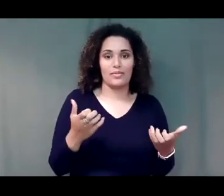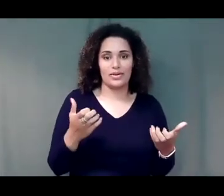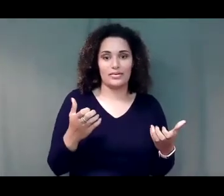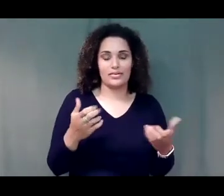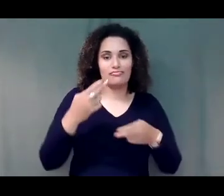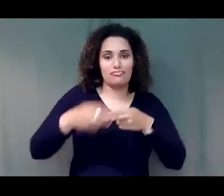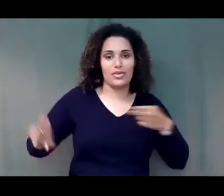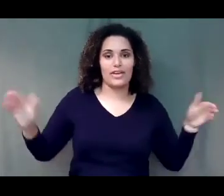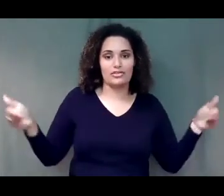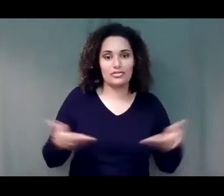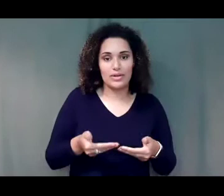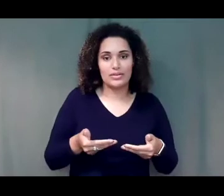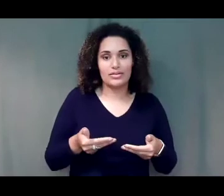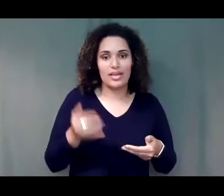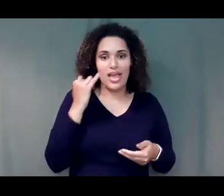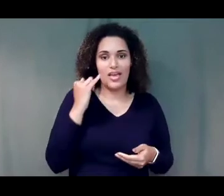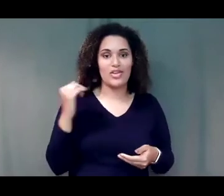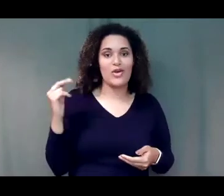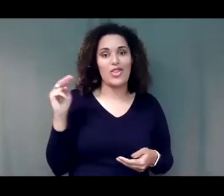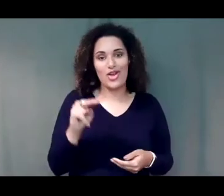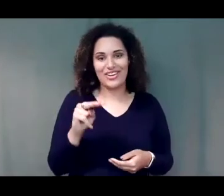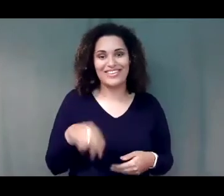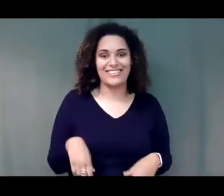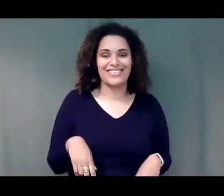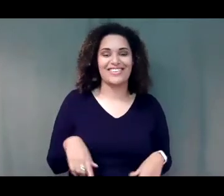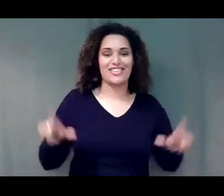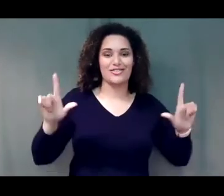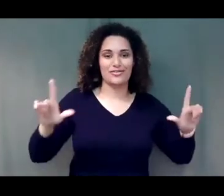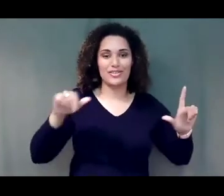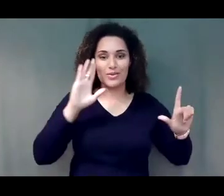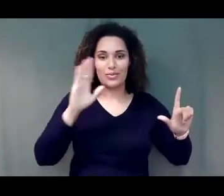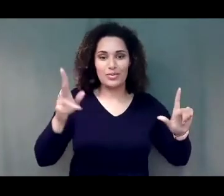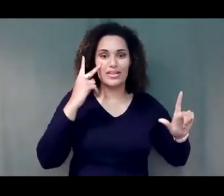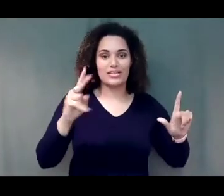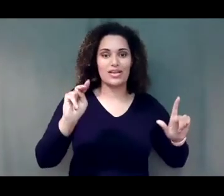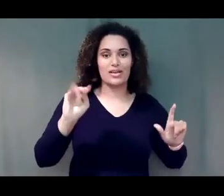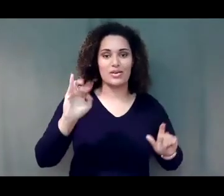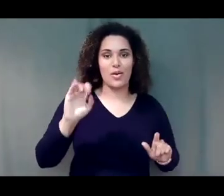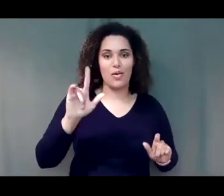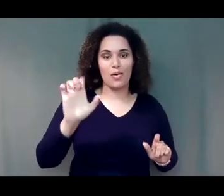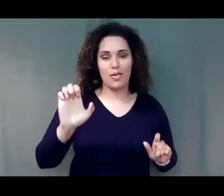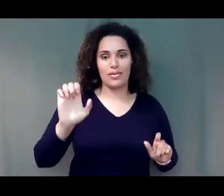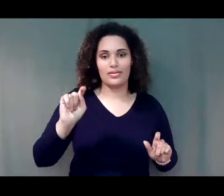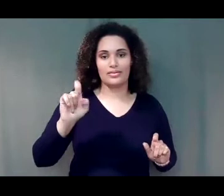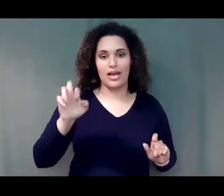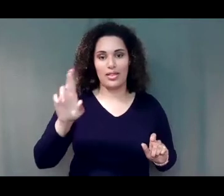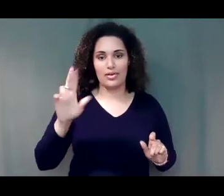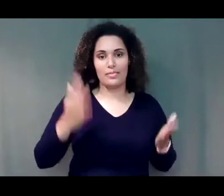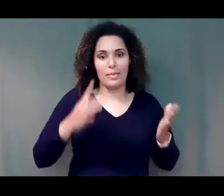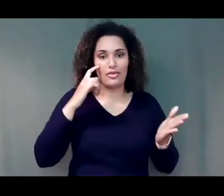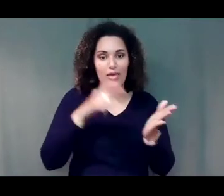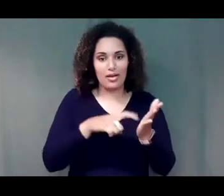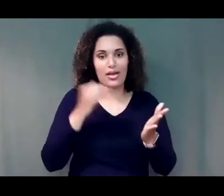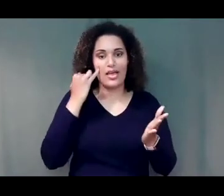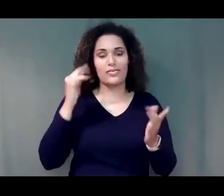very brief introduction. If you look over there, I think you'll see Nicole Tyler, who you may recognize if you have made it